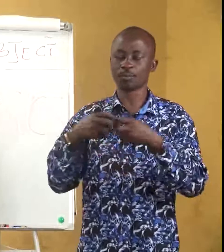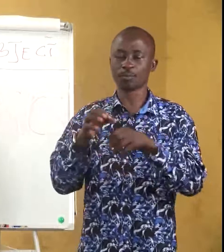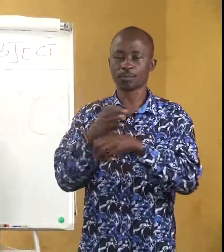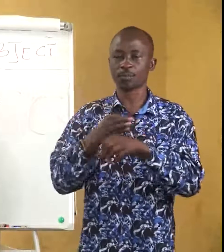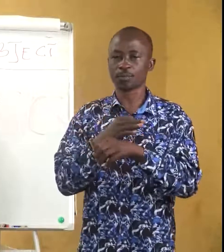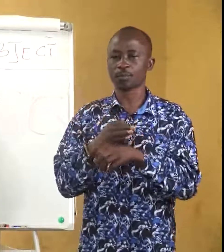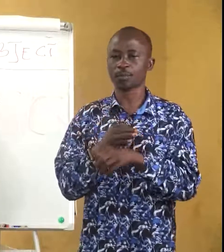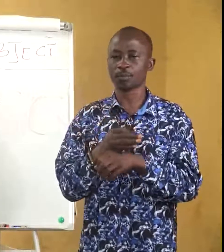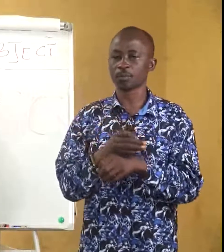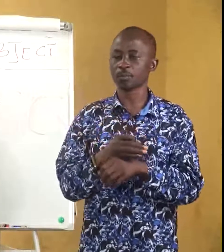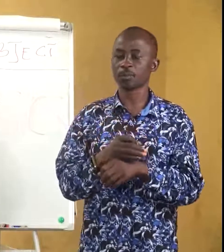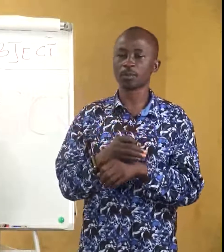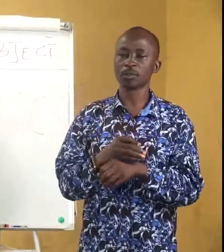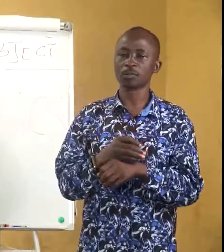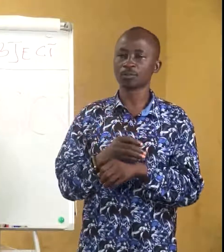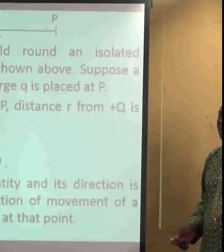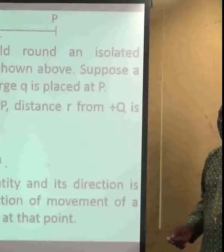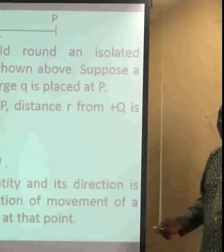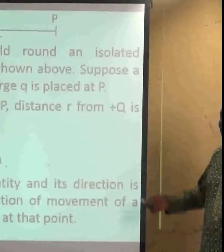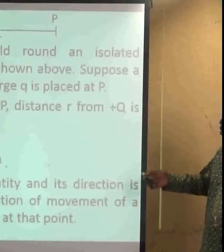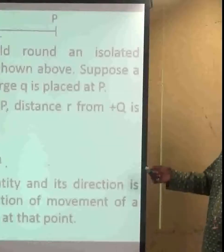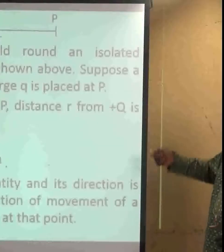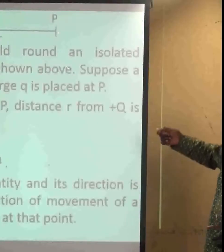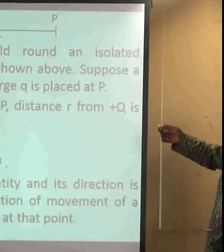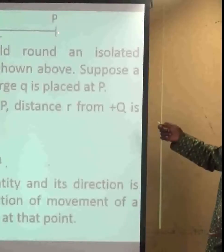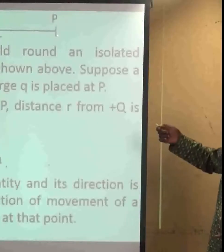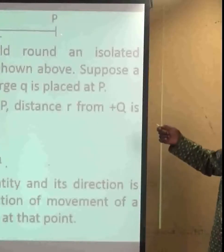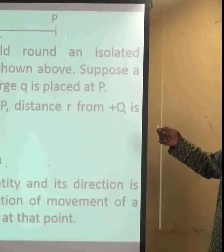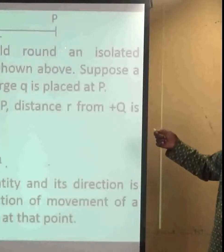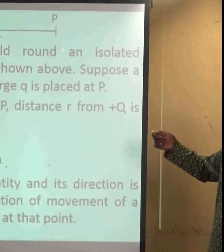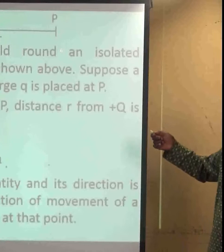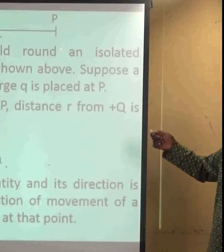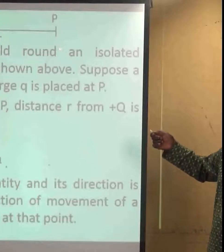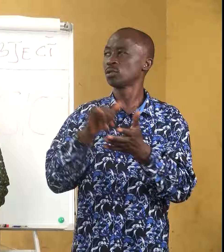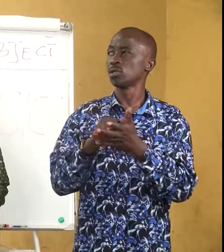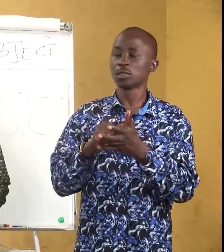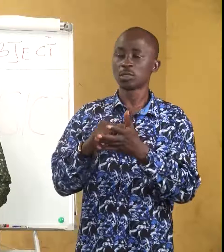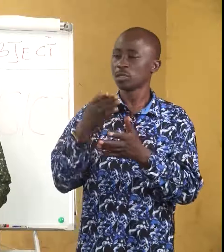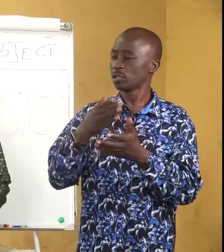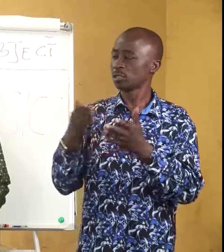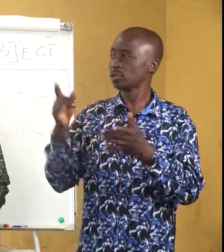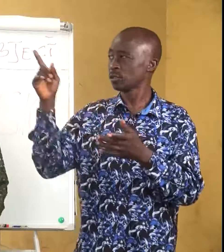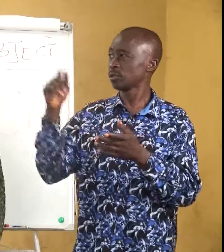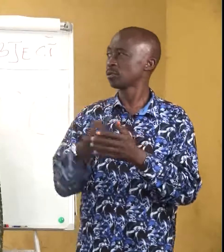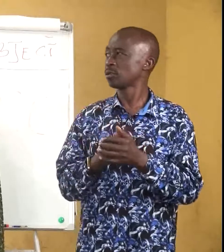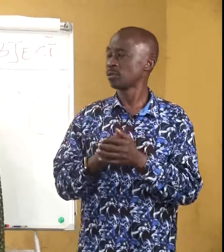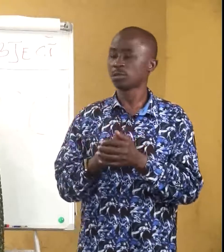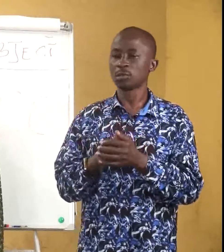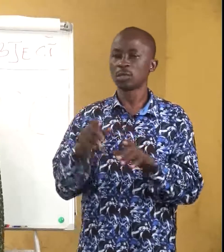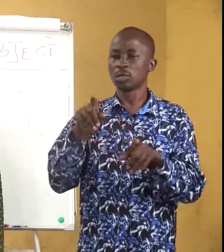intensity, if you placed a positive test charge at a particular point, the direction in which the test charge will